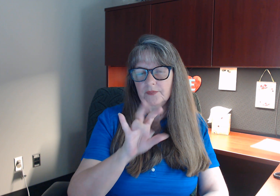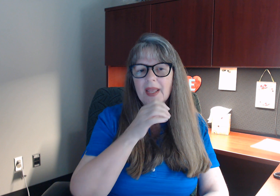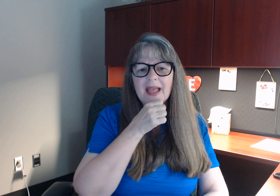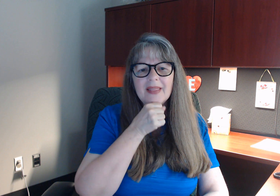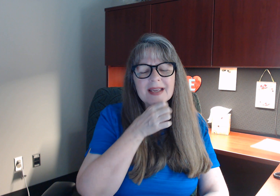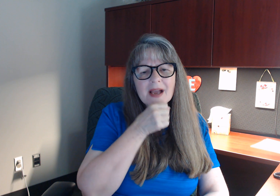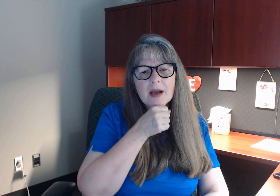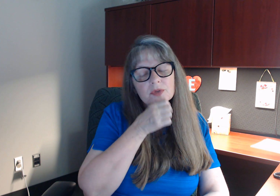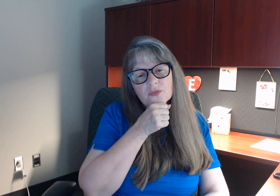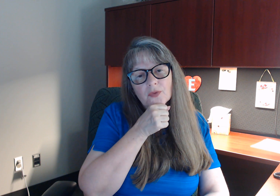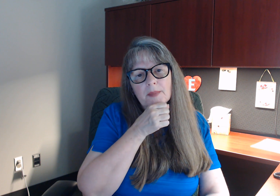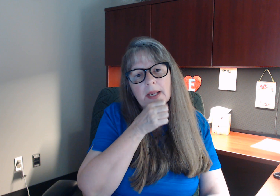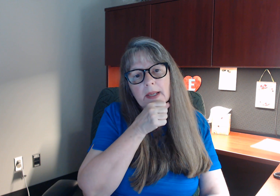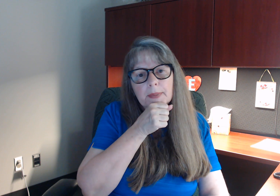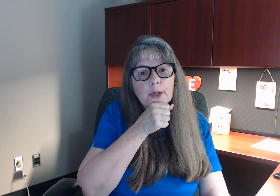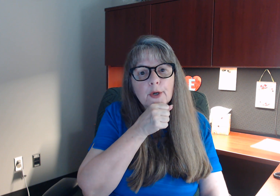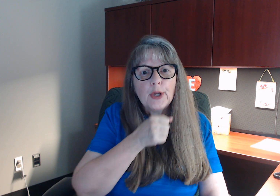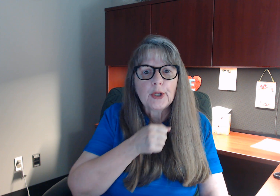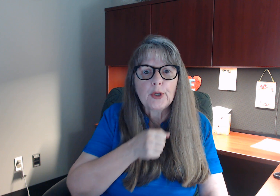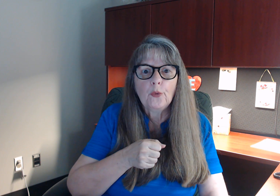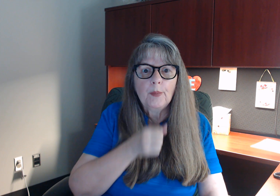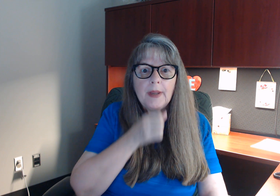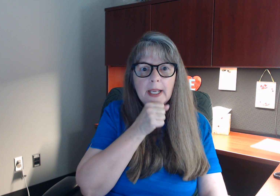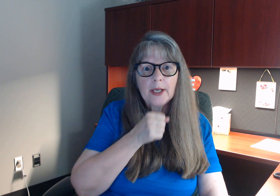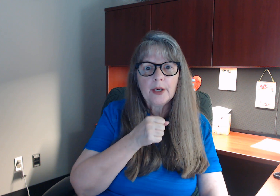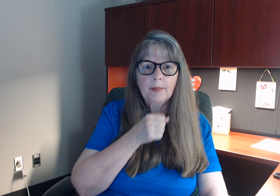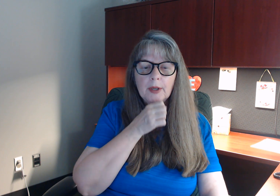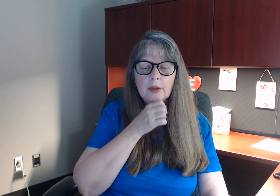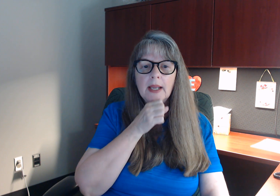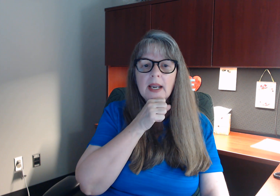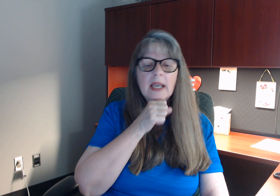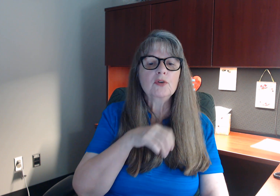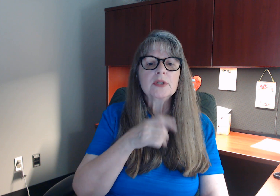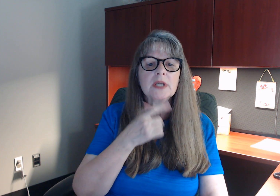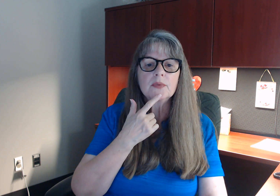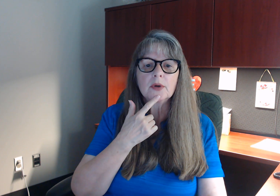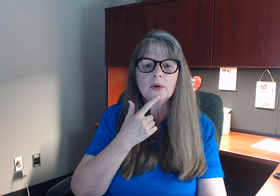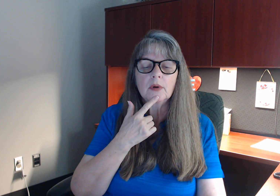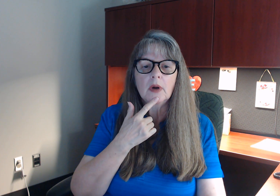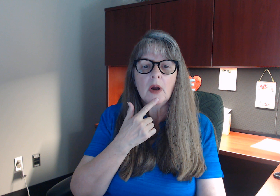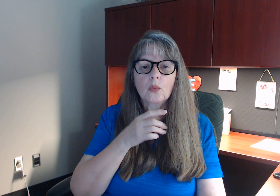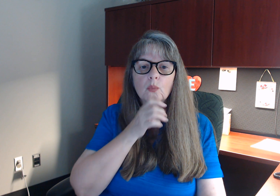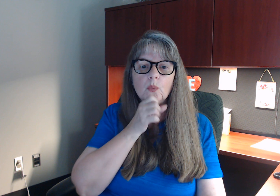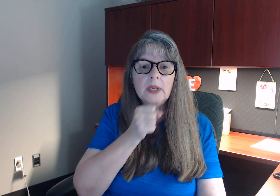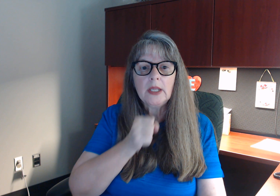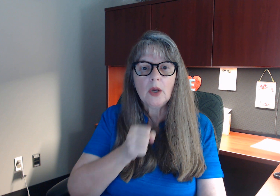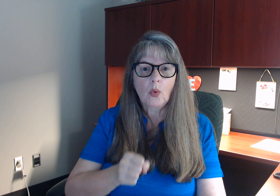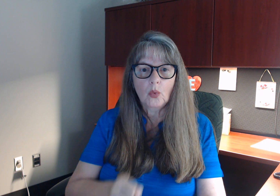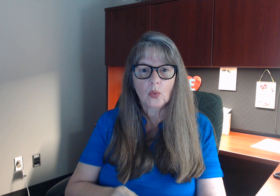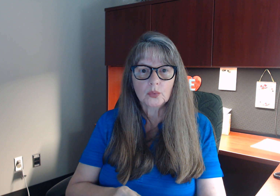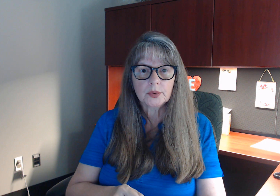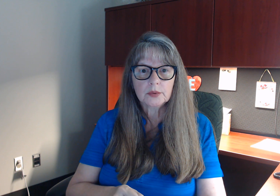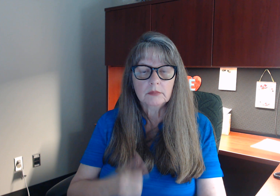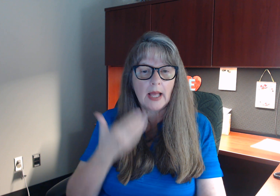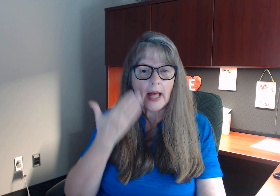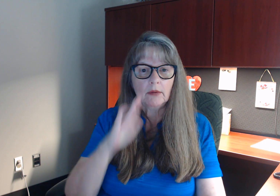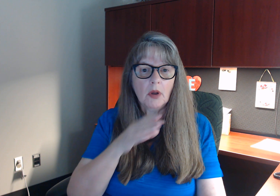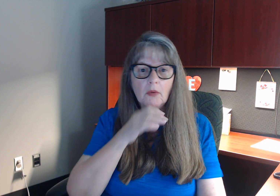And that comes from like a beard, like an old man and a beard. And if you say they're really old, I don't know, they're